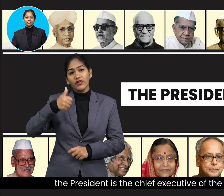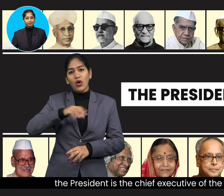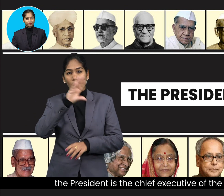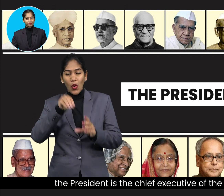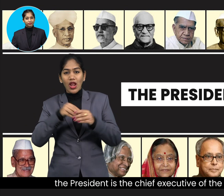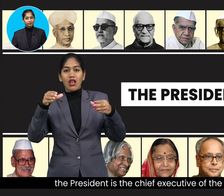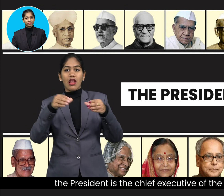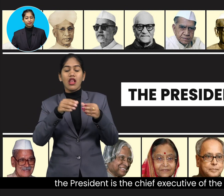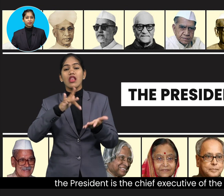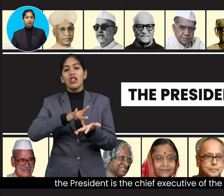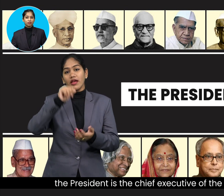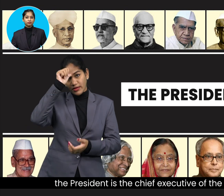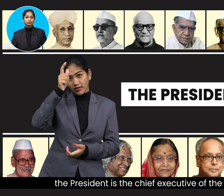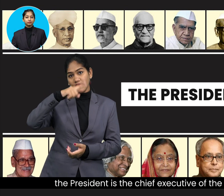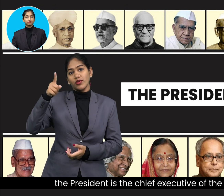Union.